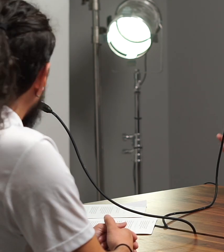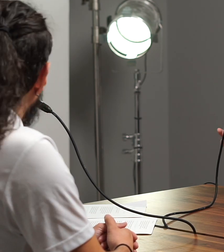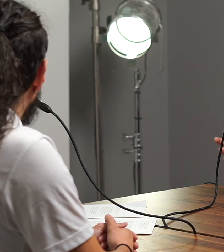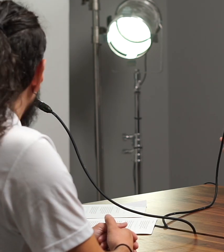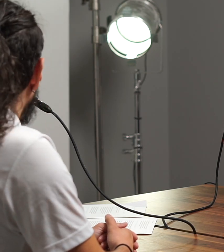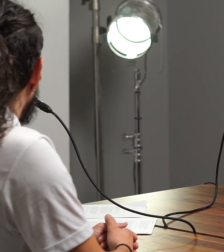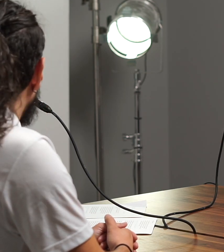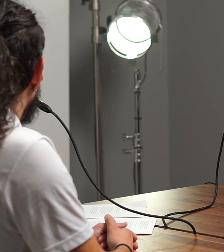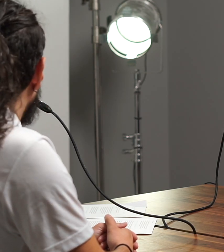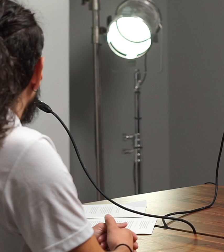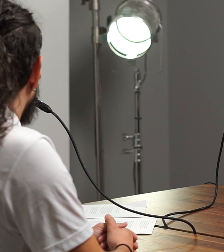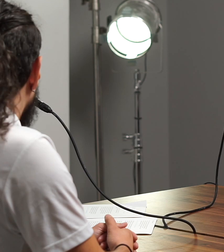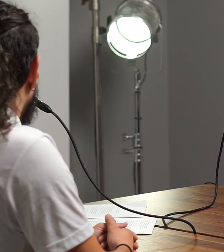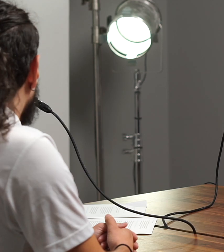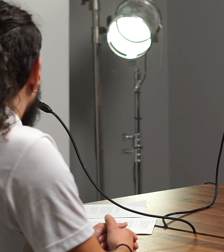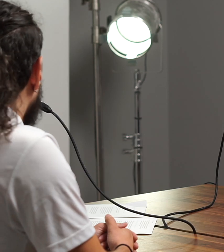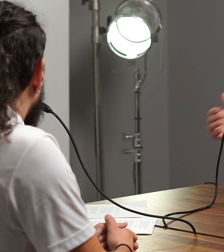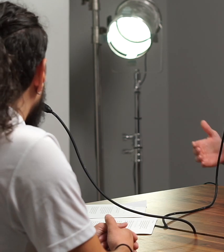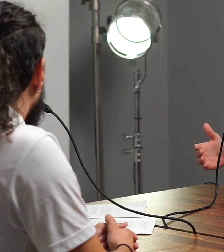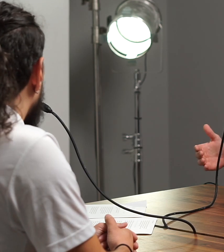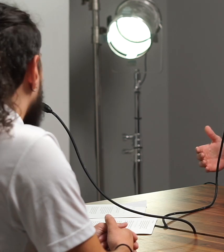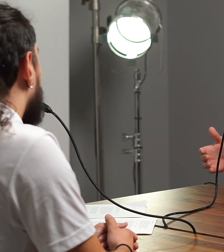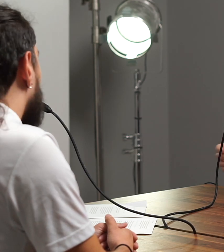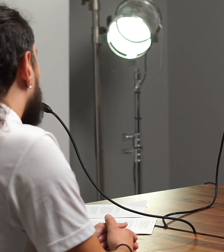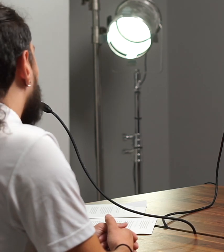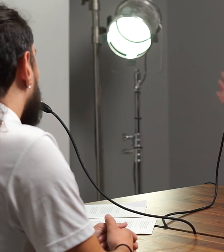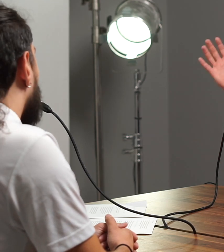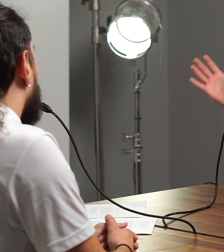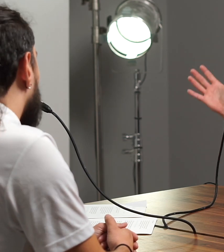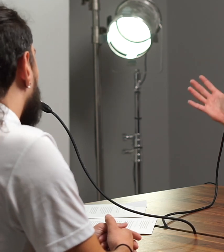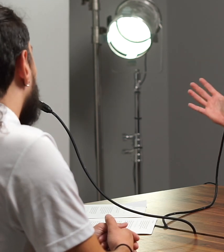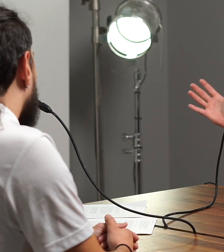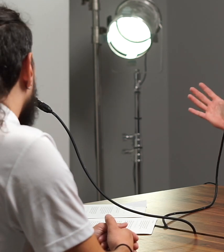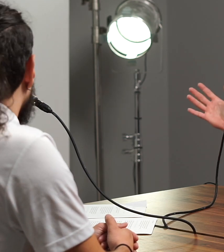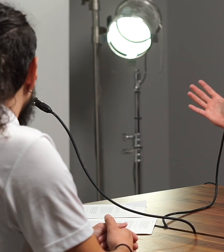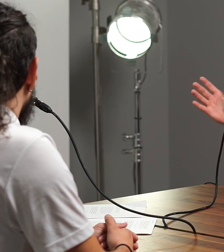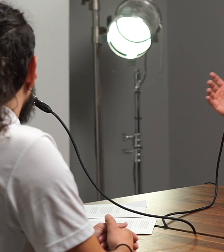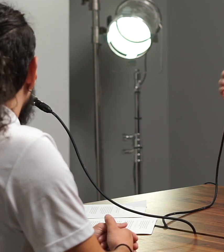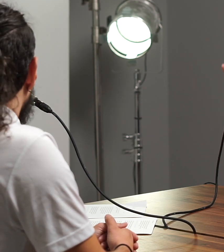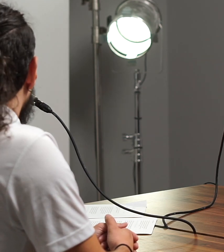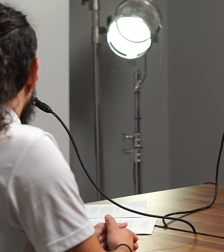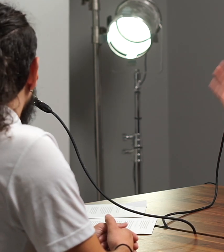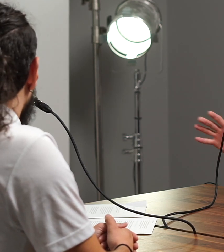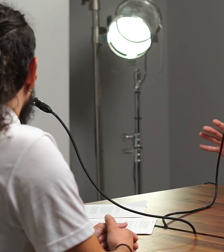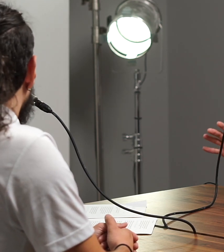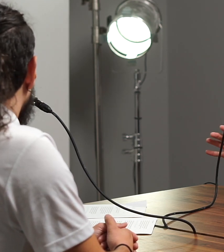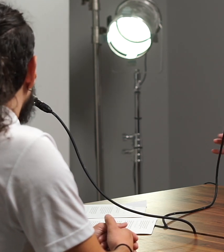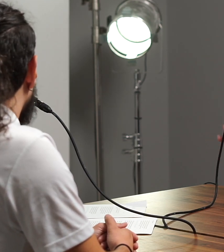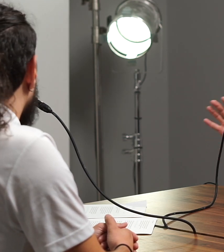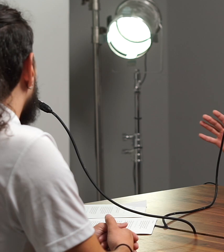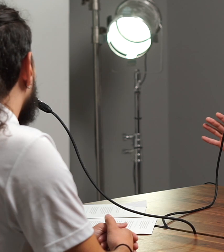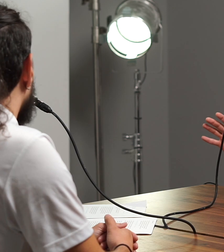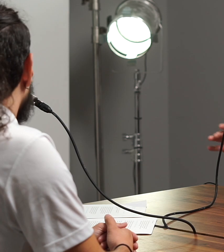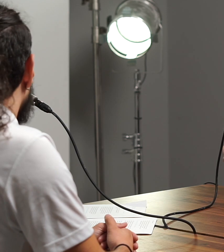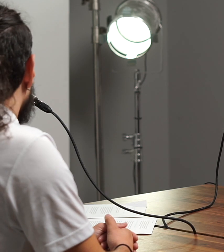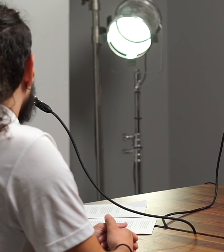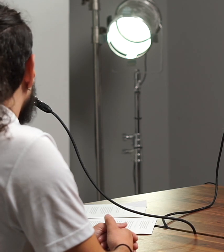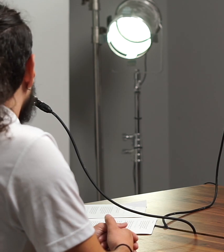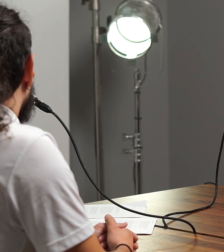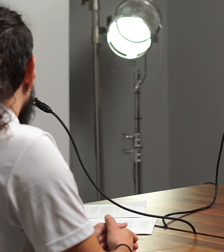feel more inclusive maybe someone can't learn asl they're 80 years old learning a language is tough but what are things that we